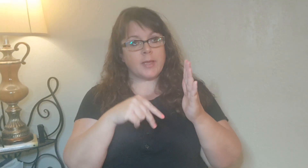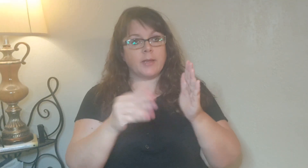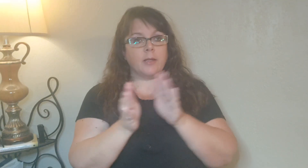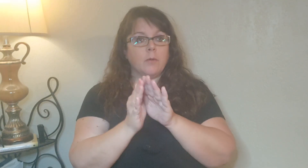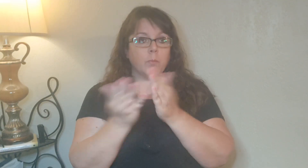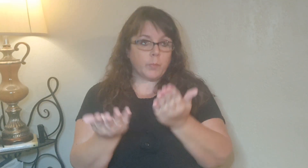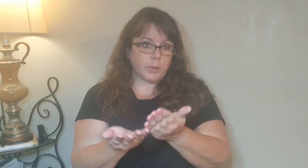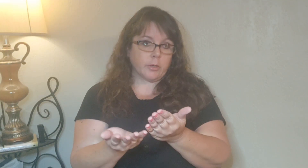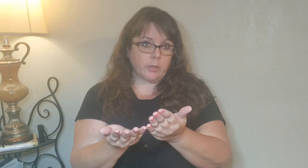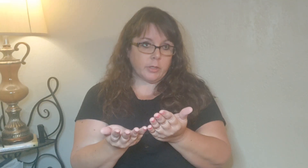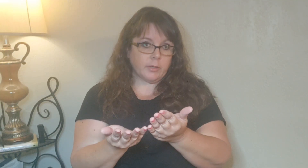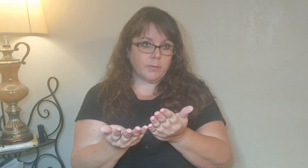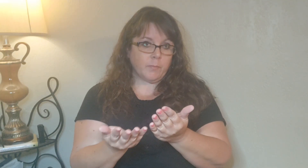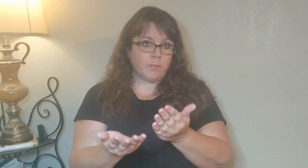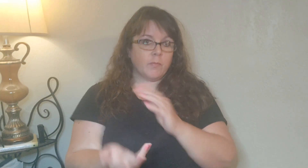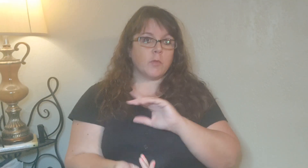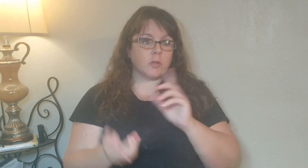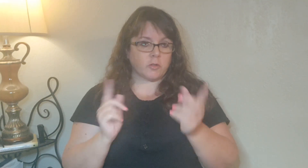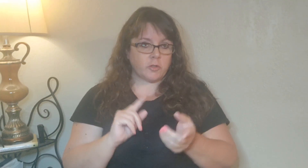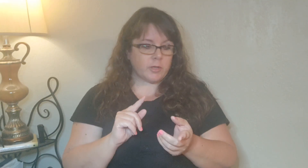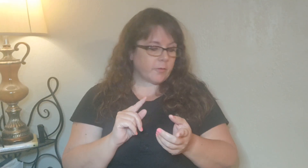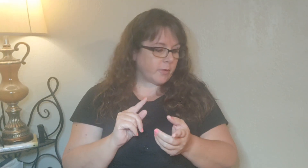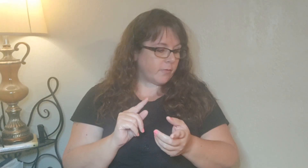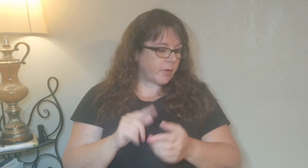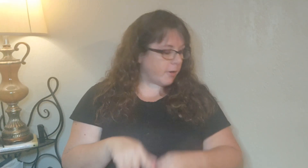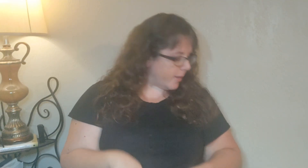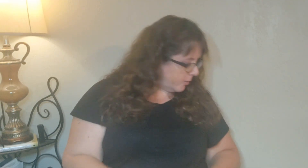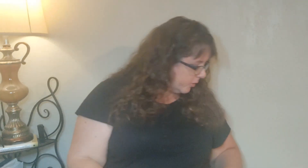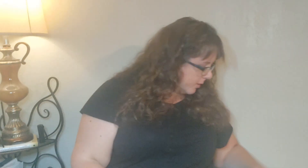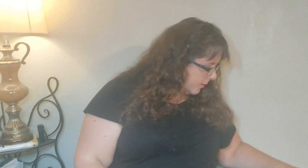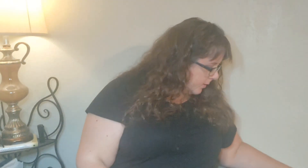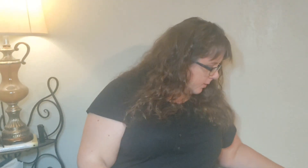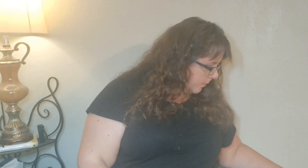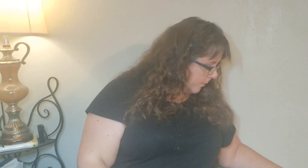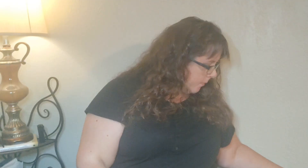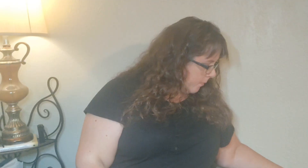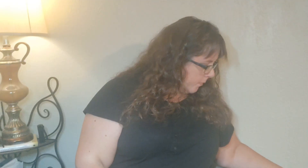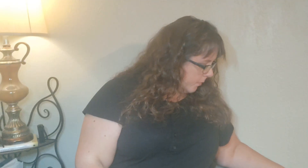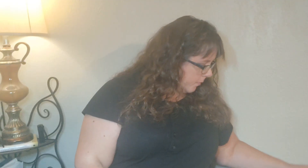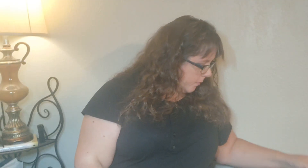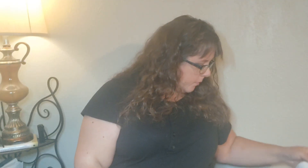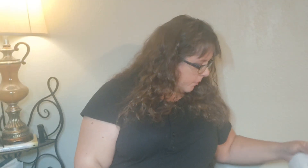read book. Those are two different variations.